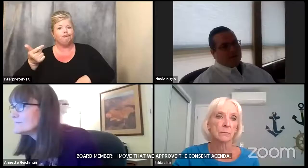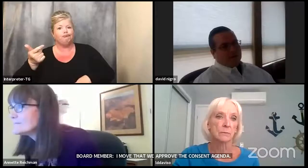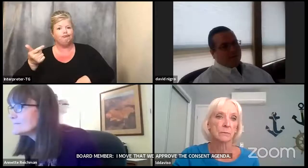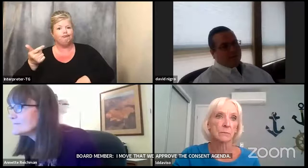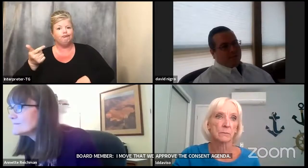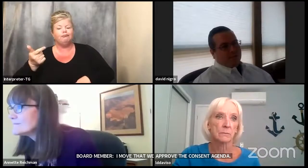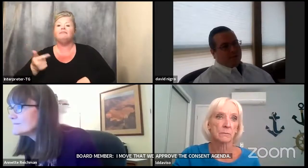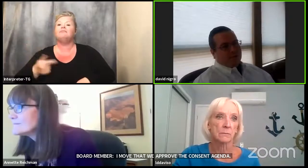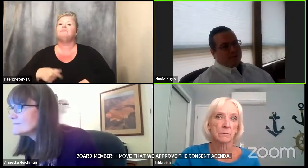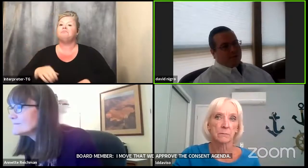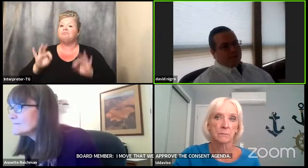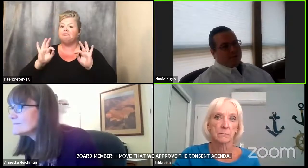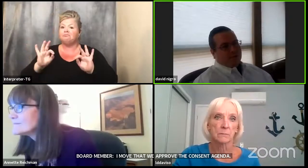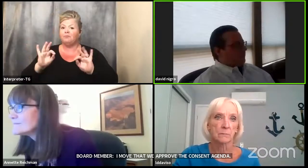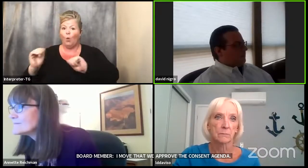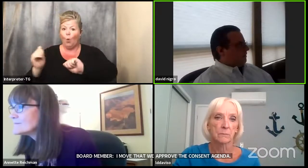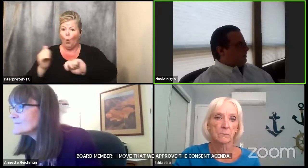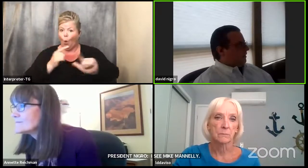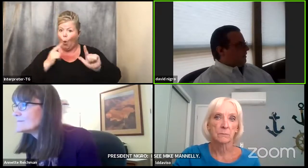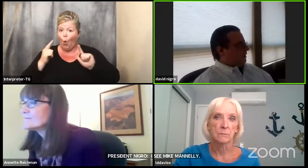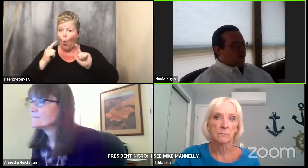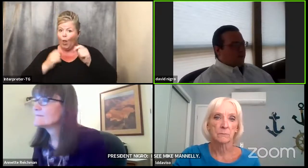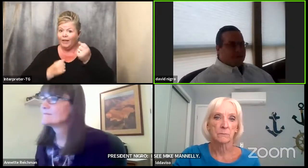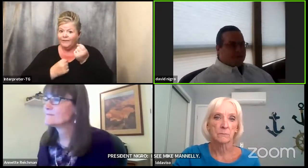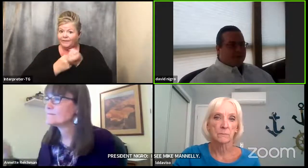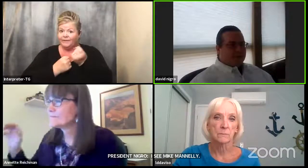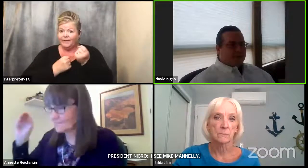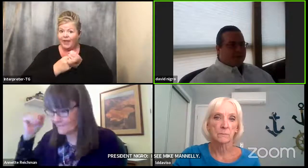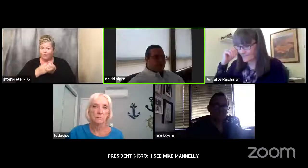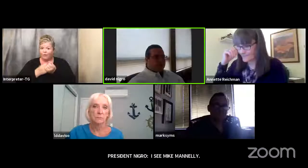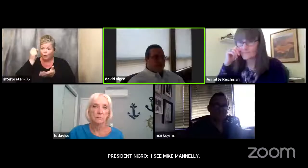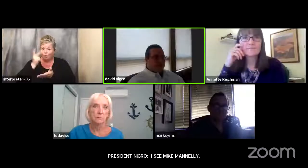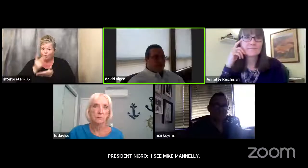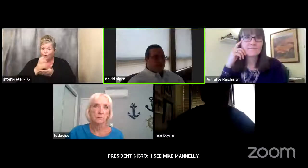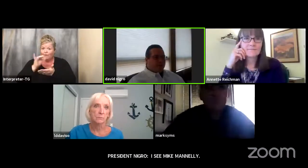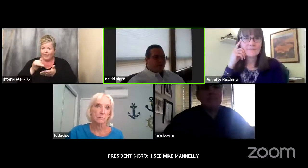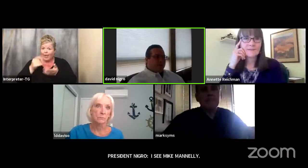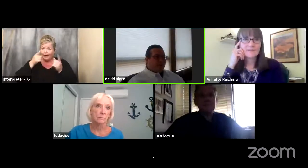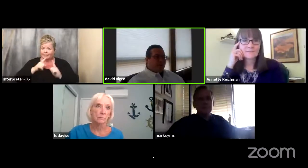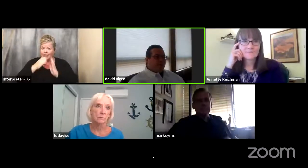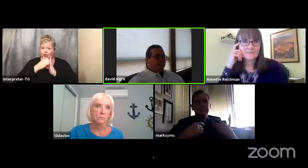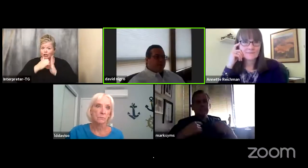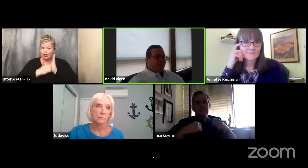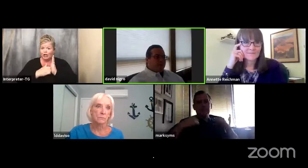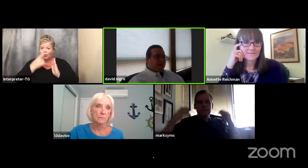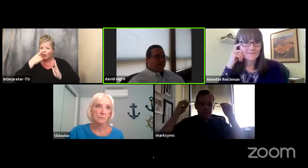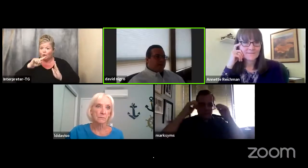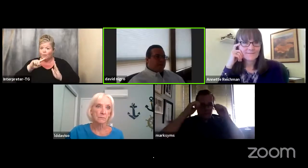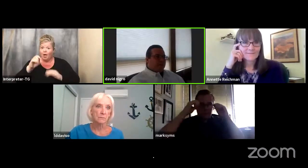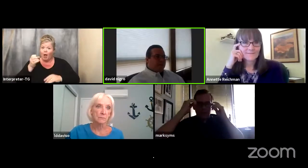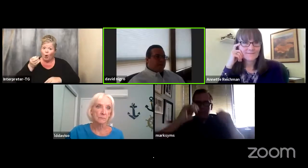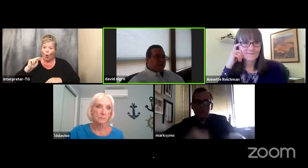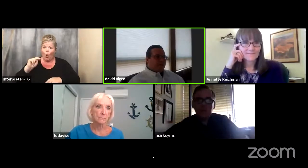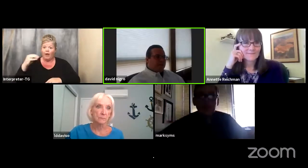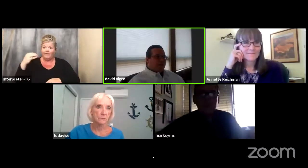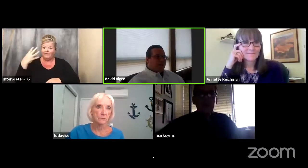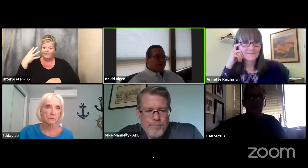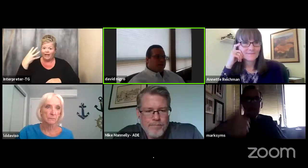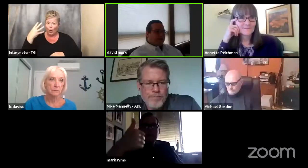Okay. All in favor of approving the consent agenda, please open your video and